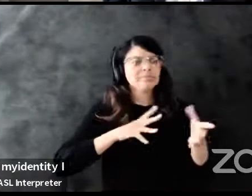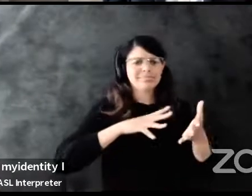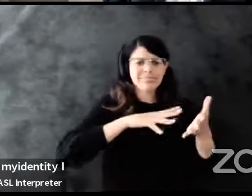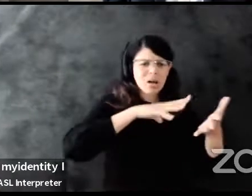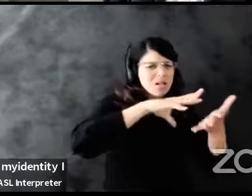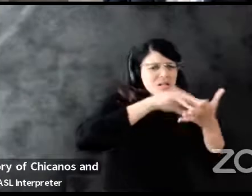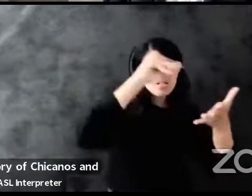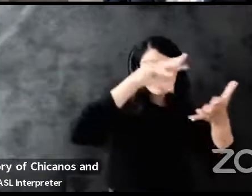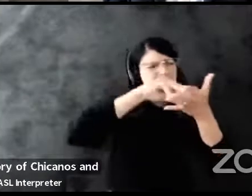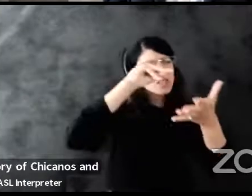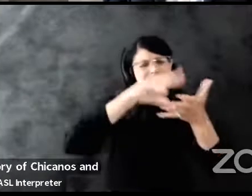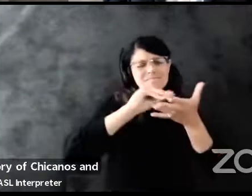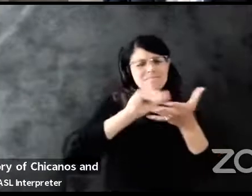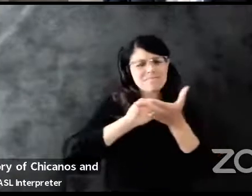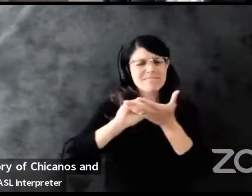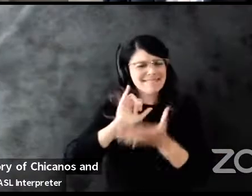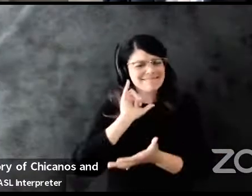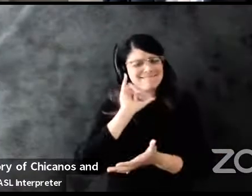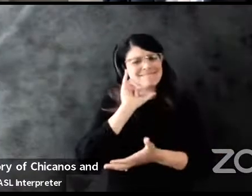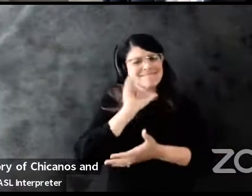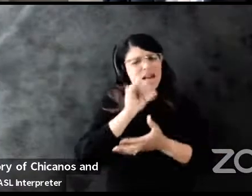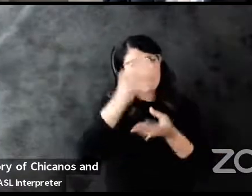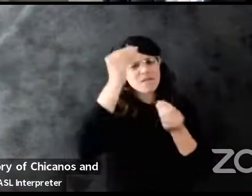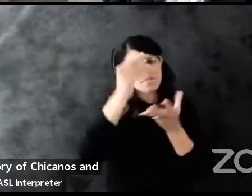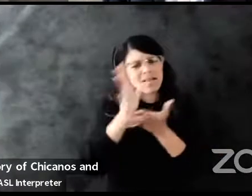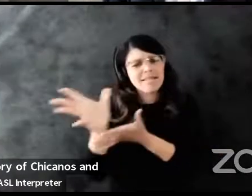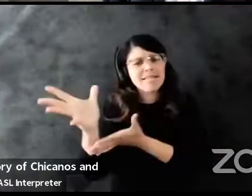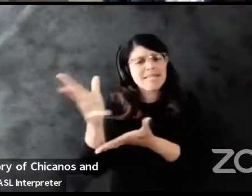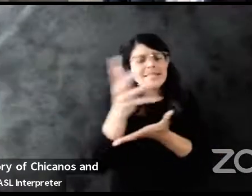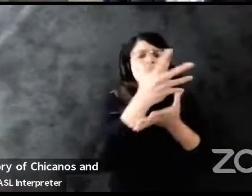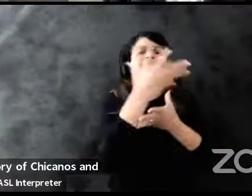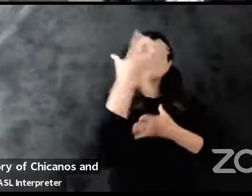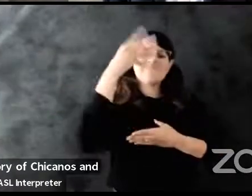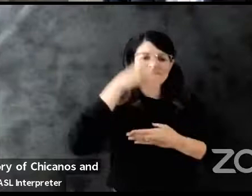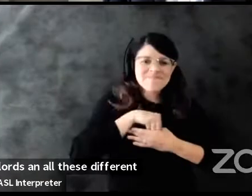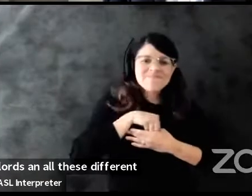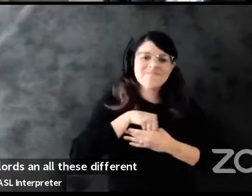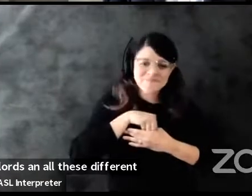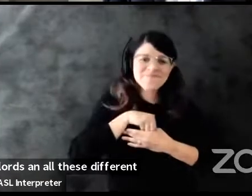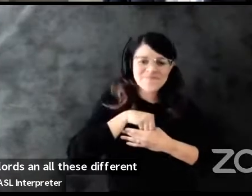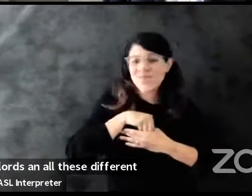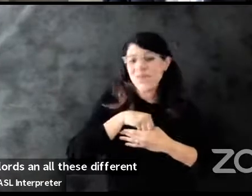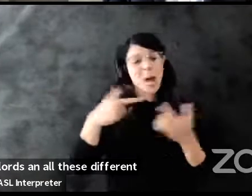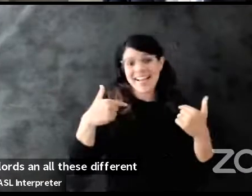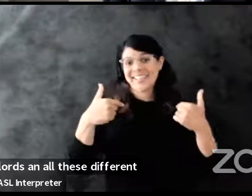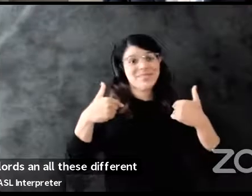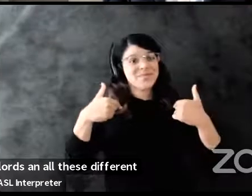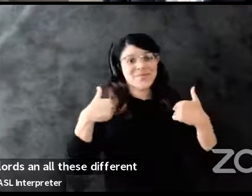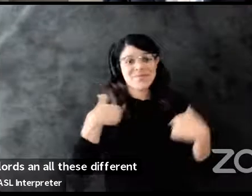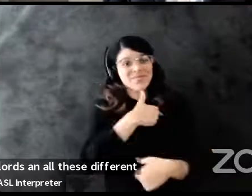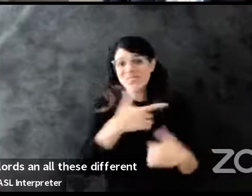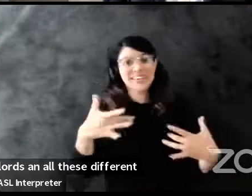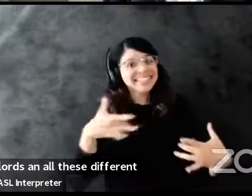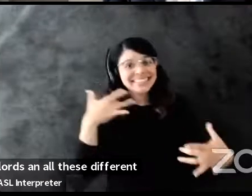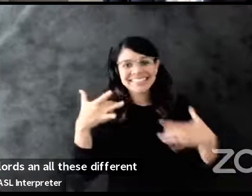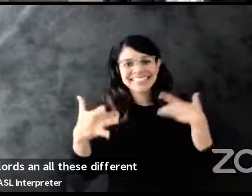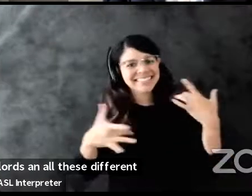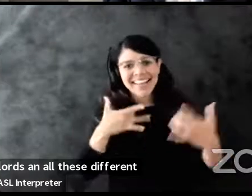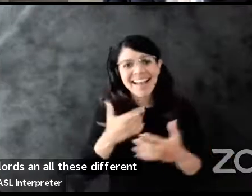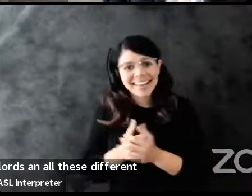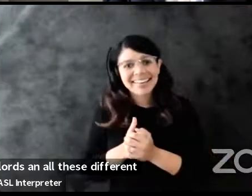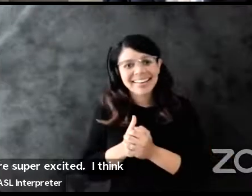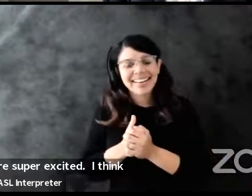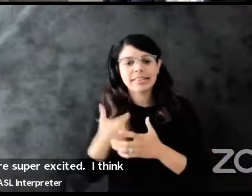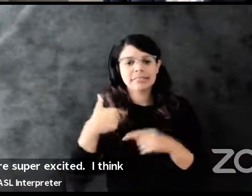different organizations. And so we are super excited. You know, I think this just goes to strengthen the need for